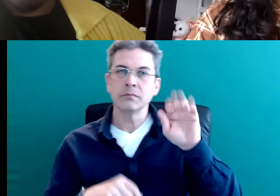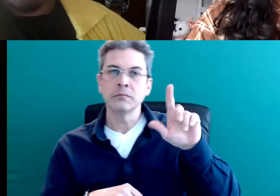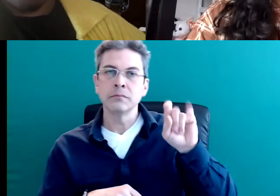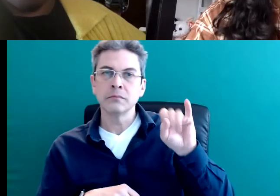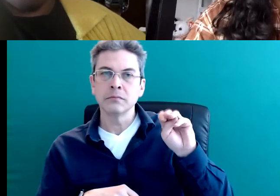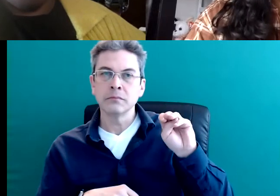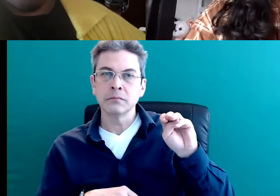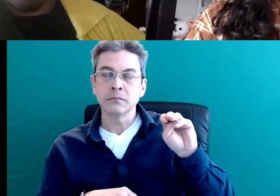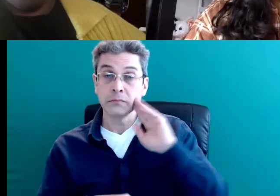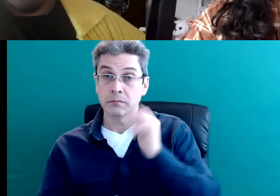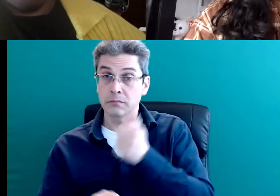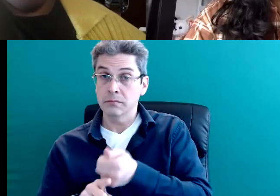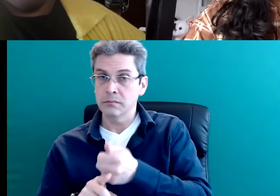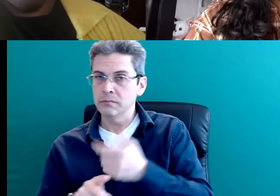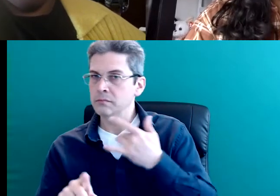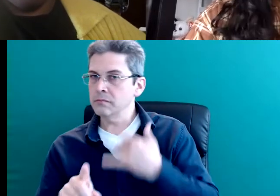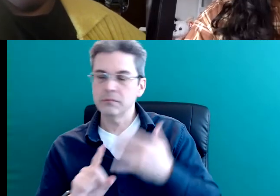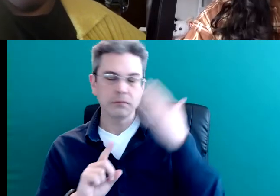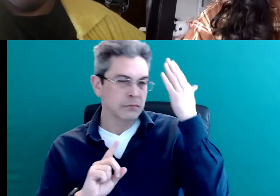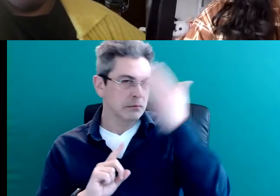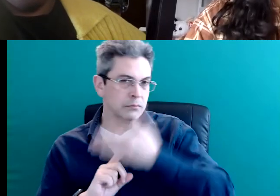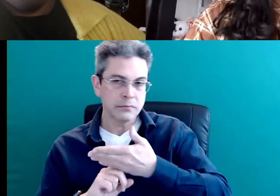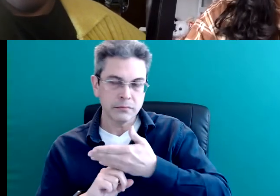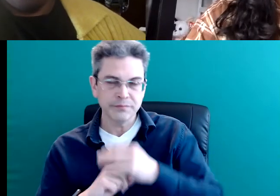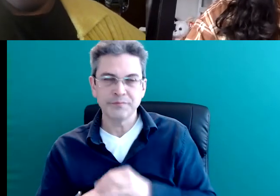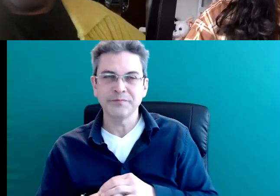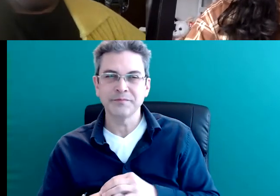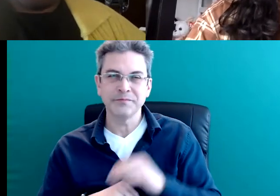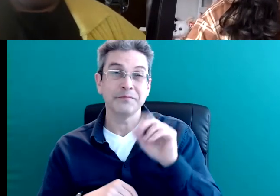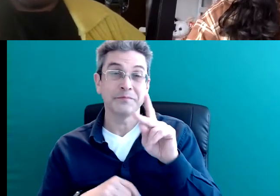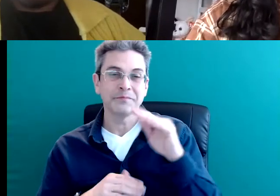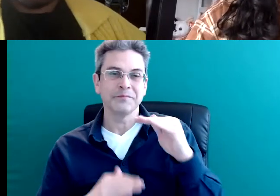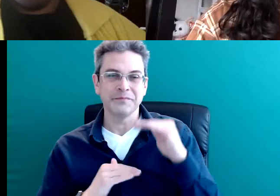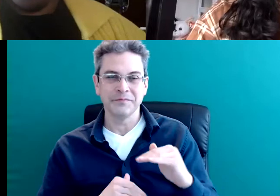think that was really great. And we can go on to the next question.